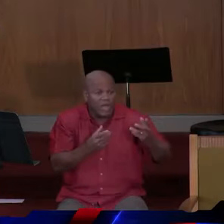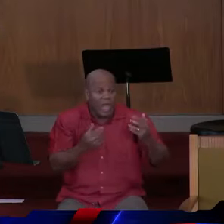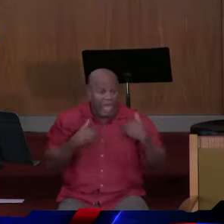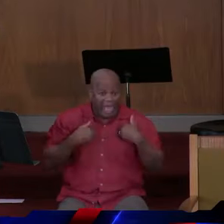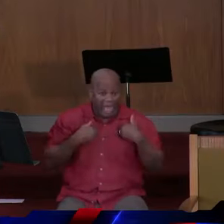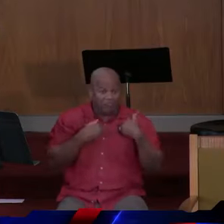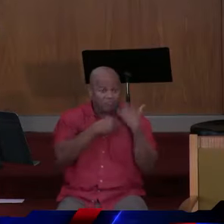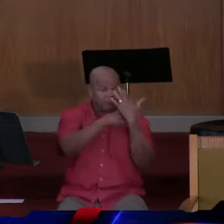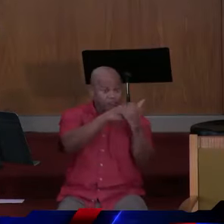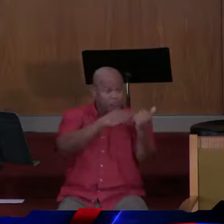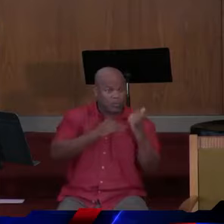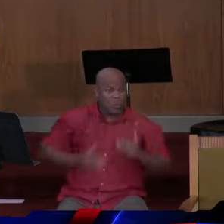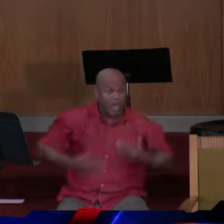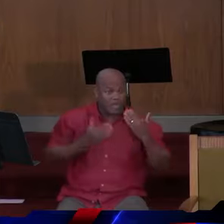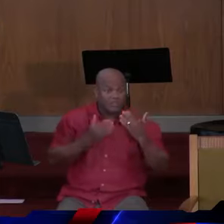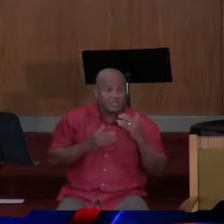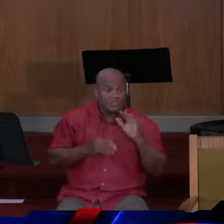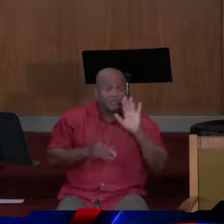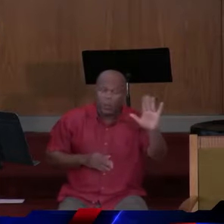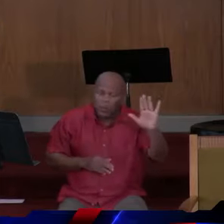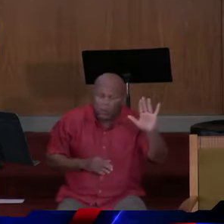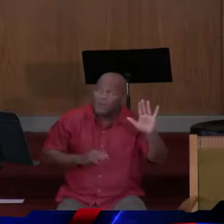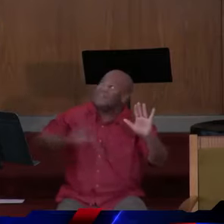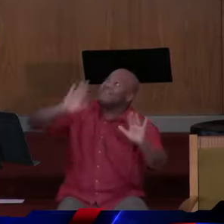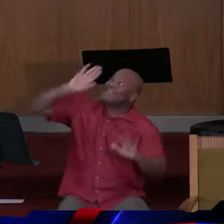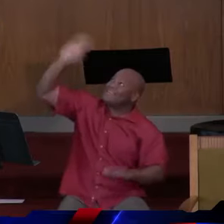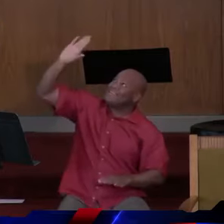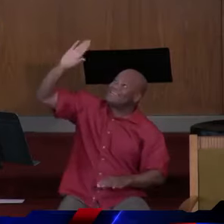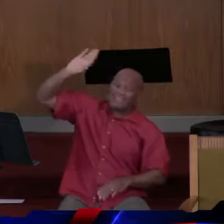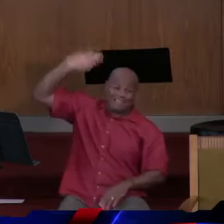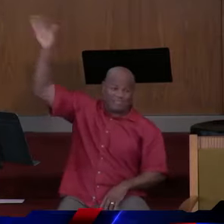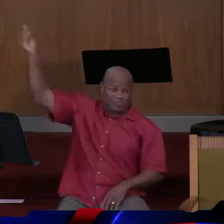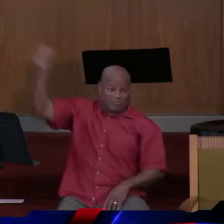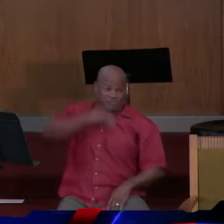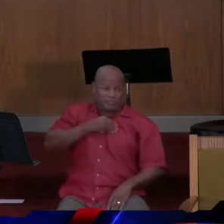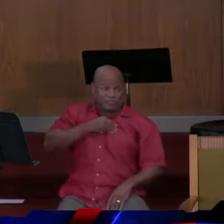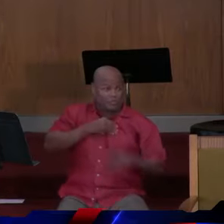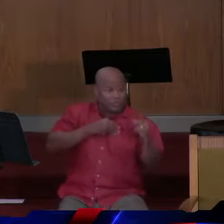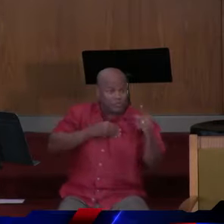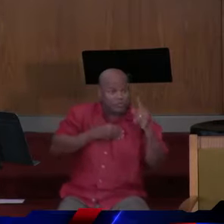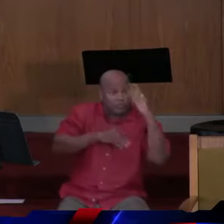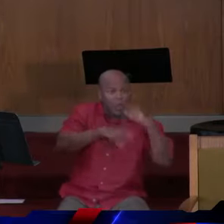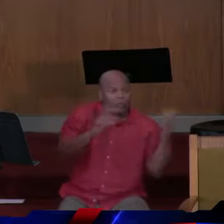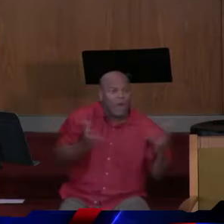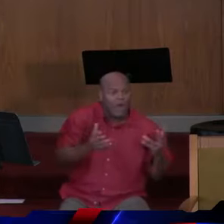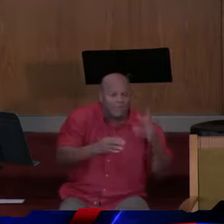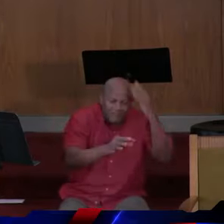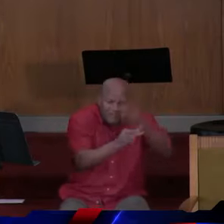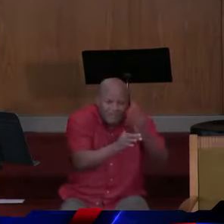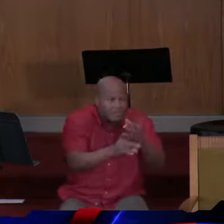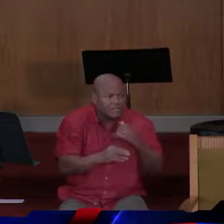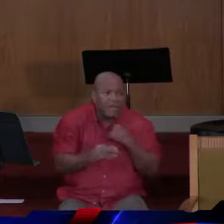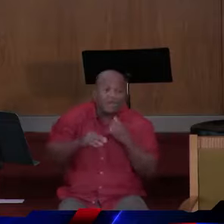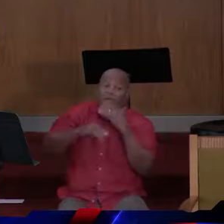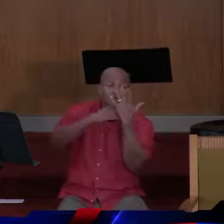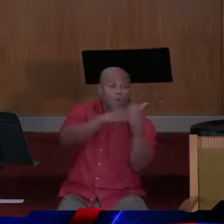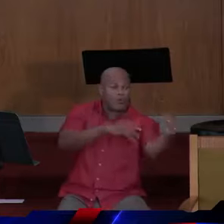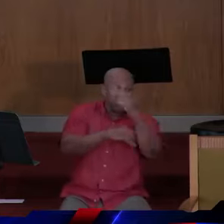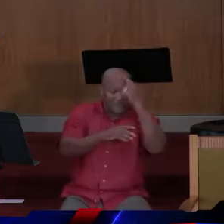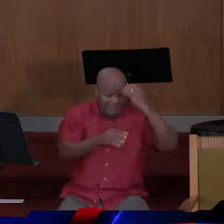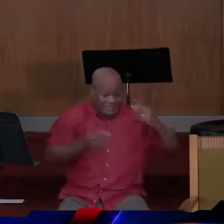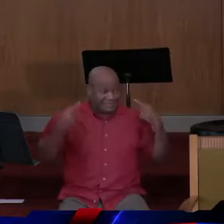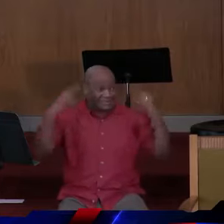His calling. And you're a steward of His calling, and you're called to be what? Faithful. He didn't call you to be successful. He called you to